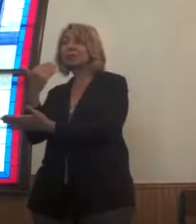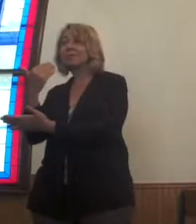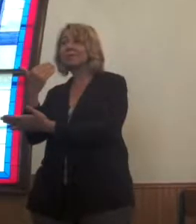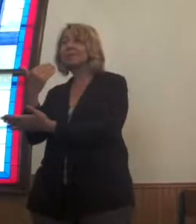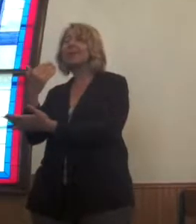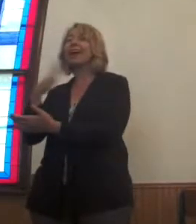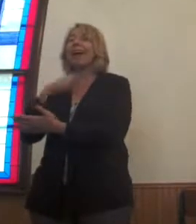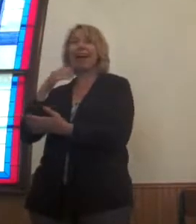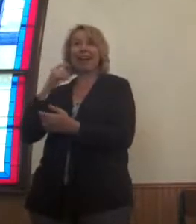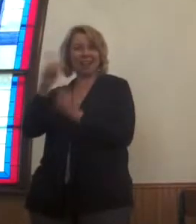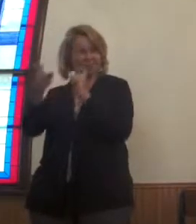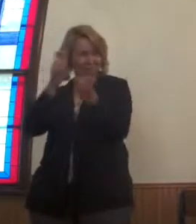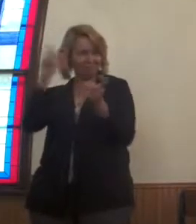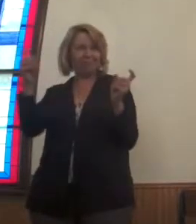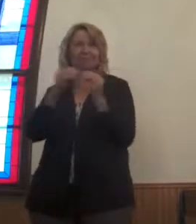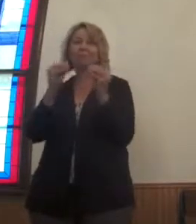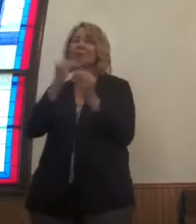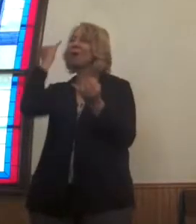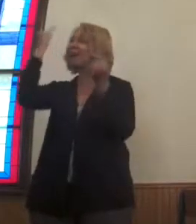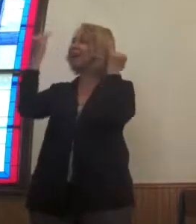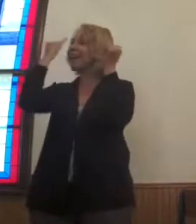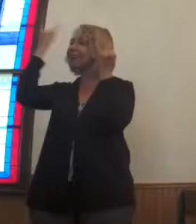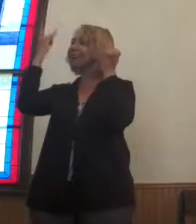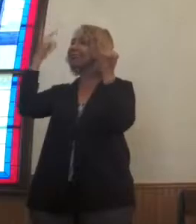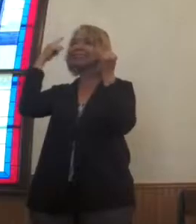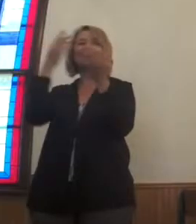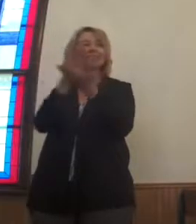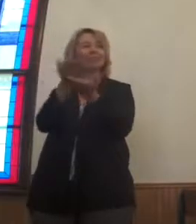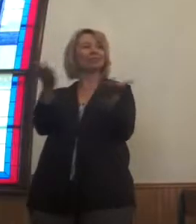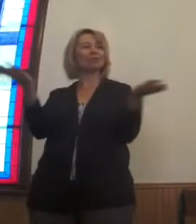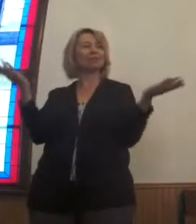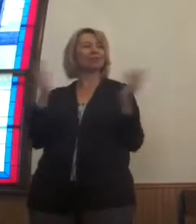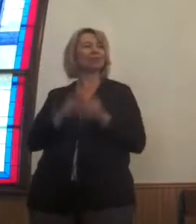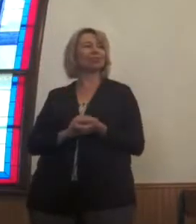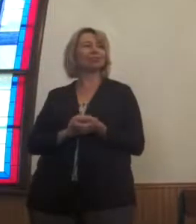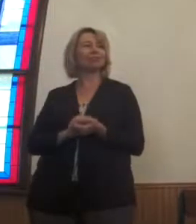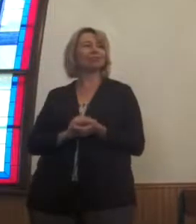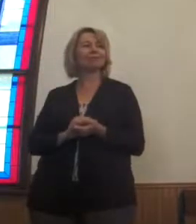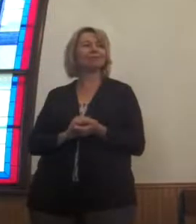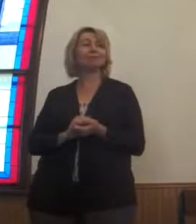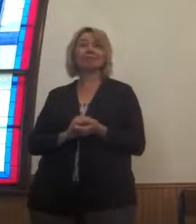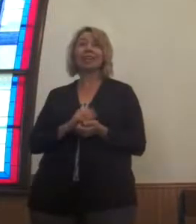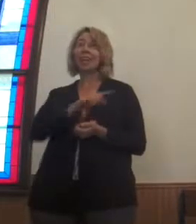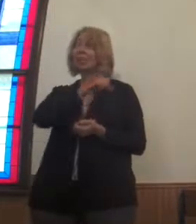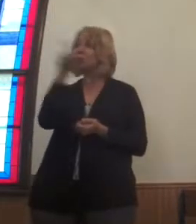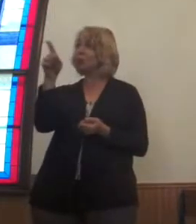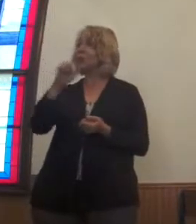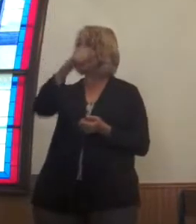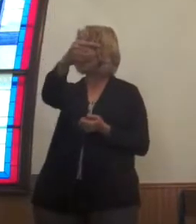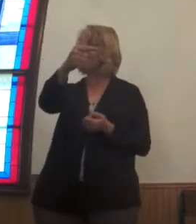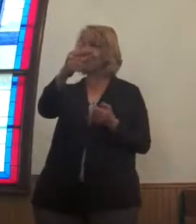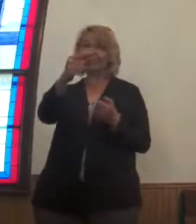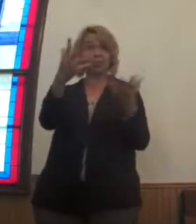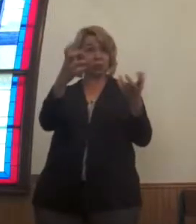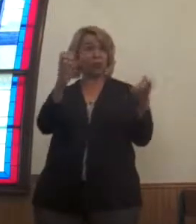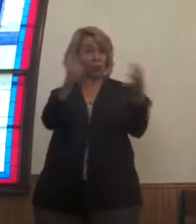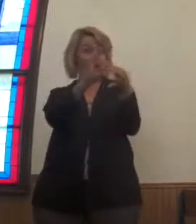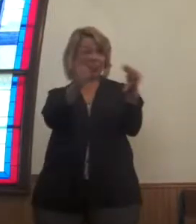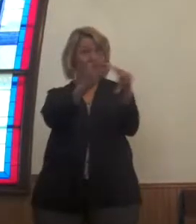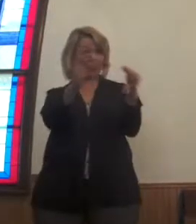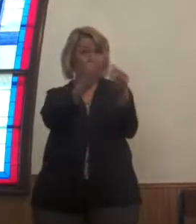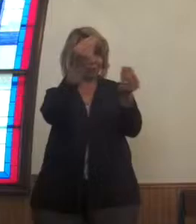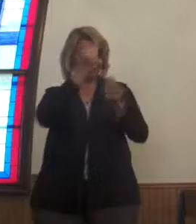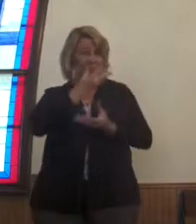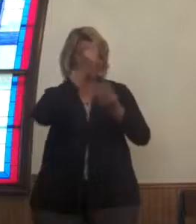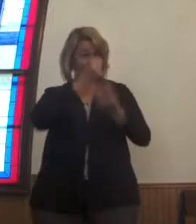new. I'll have more ideas for you, and you'll have things